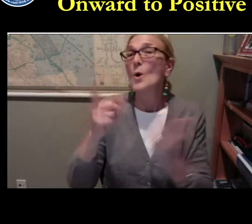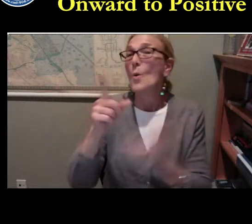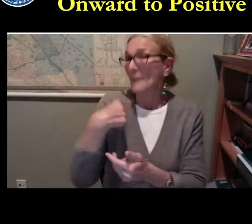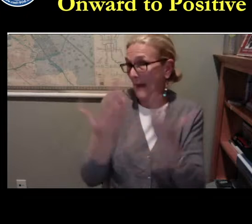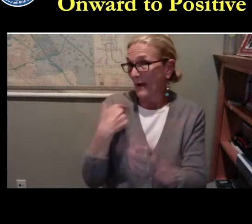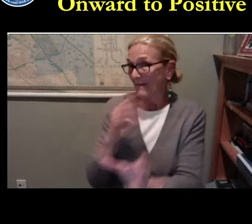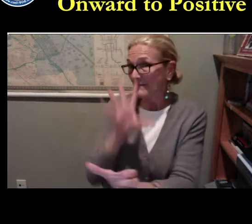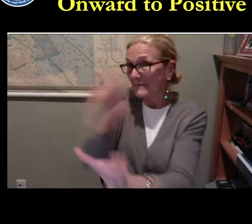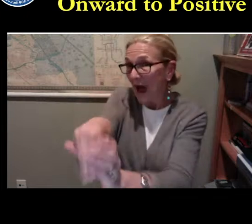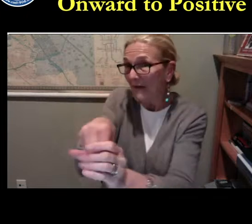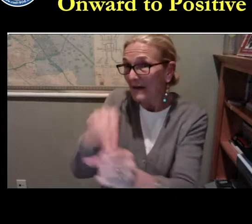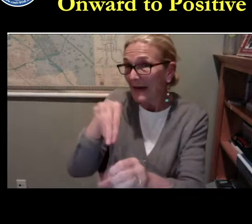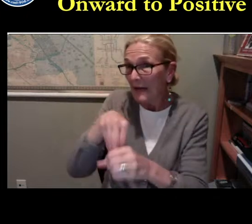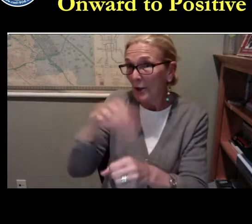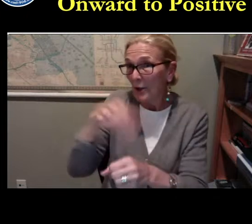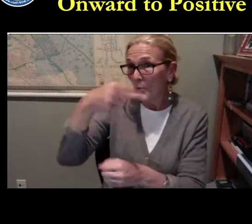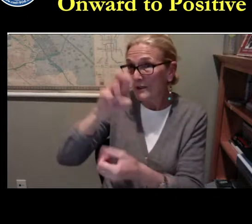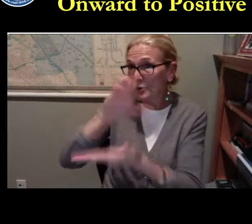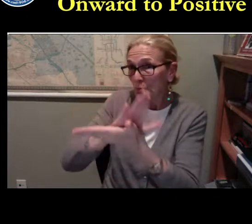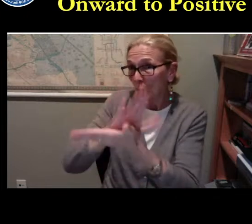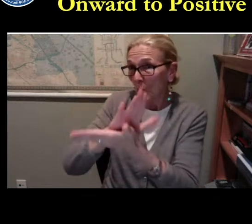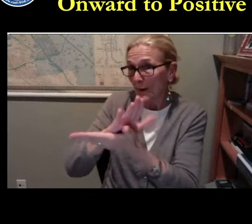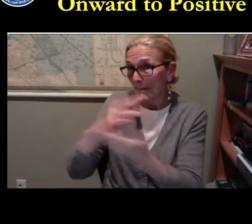connection and relationship with families.